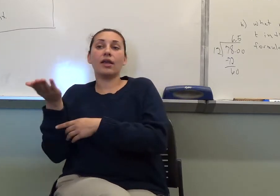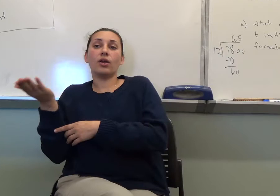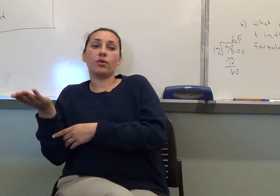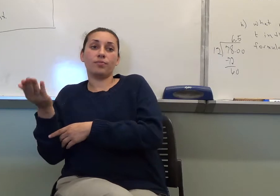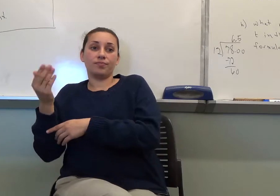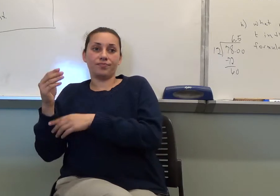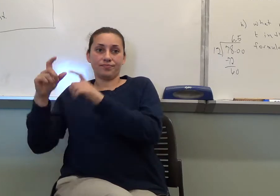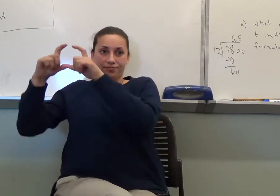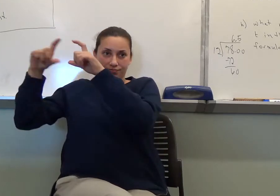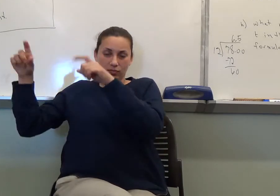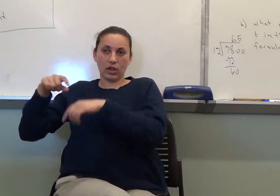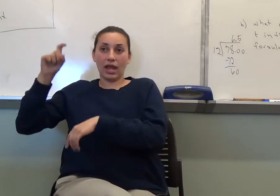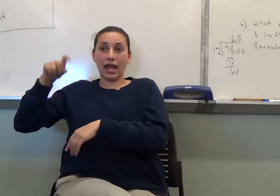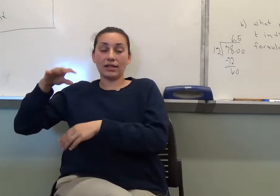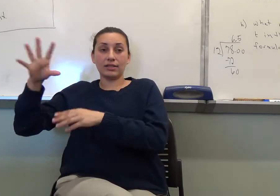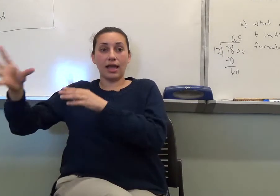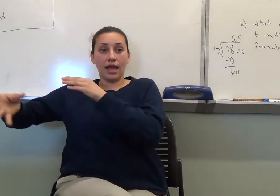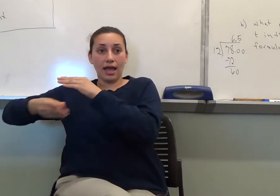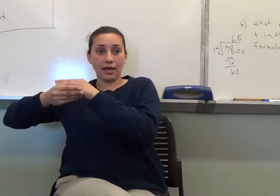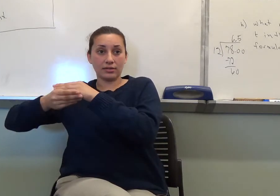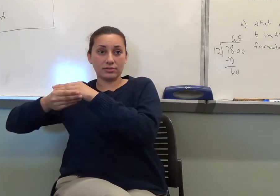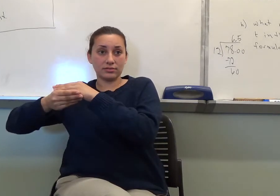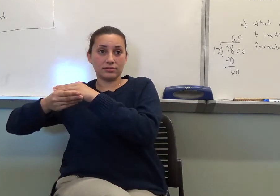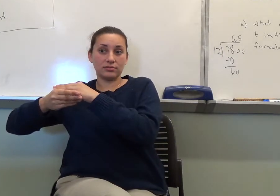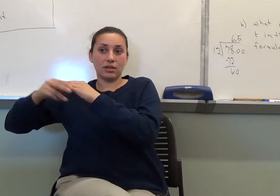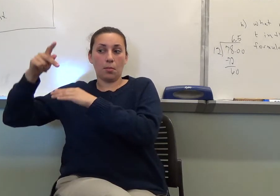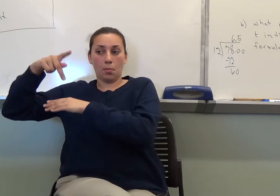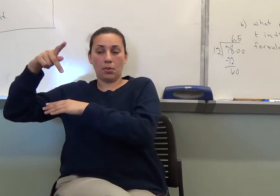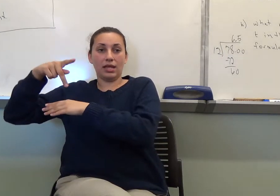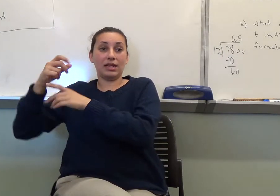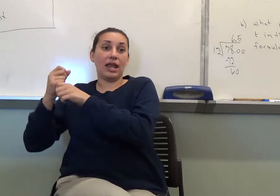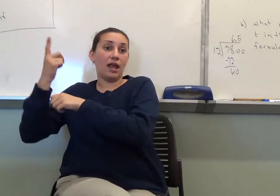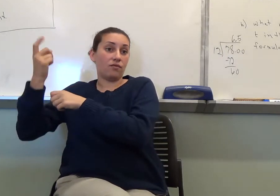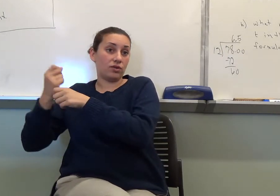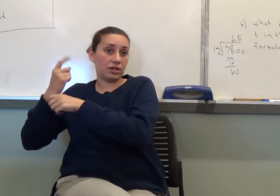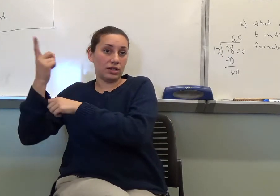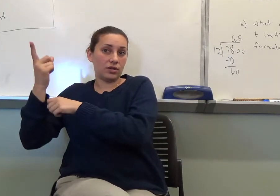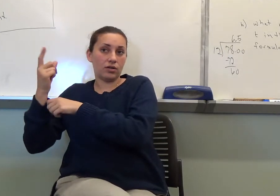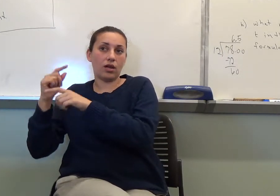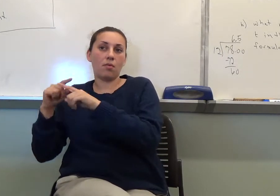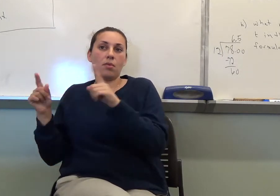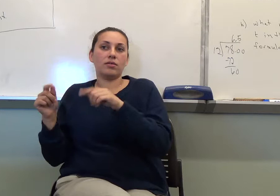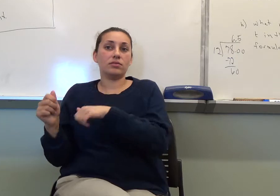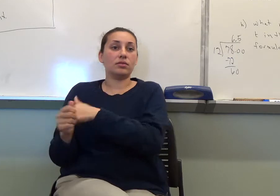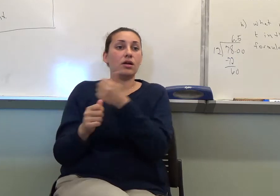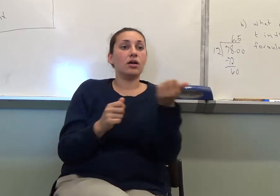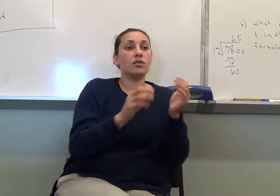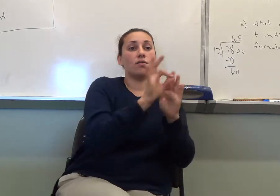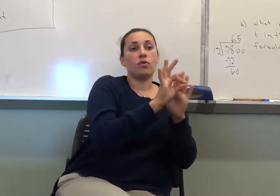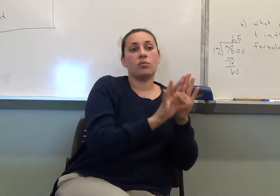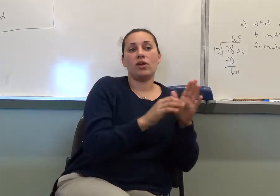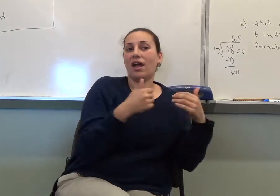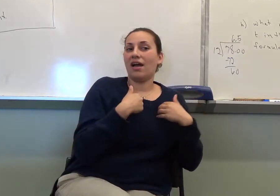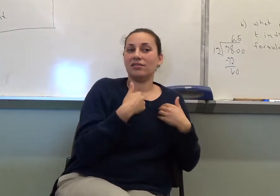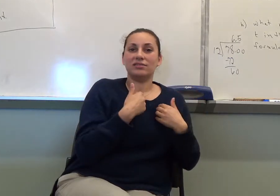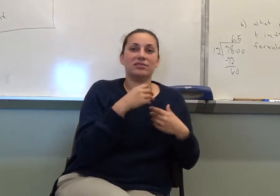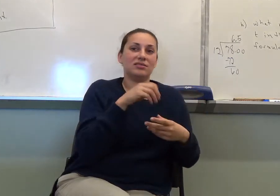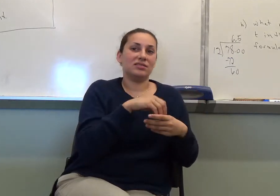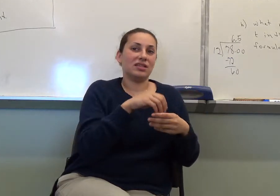each year, that's built into this formula. So the number that comes out of this calculation should compare